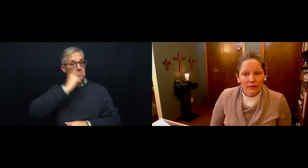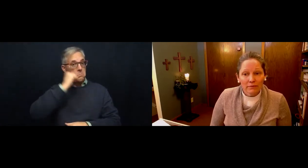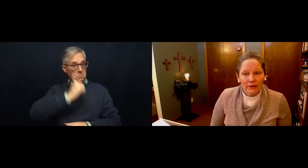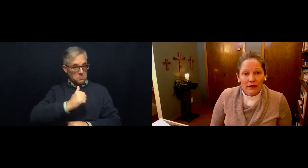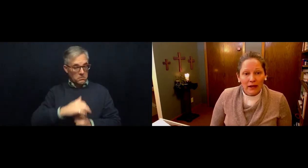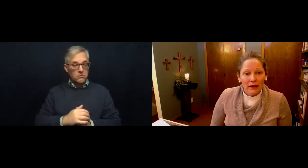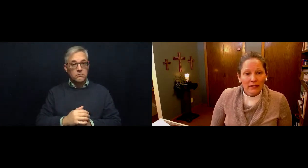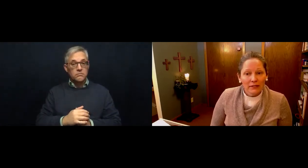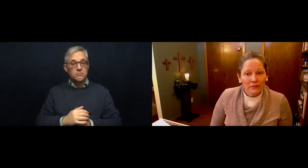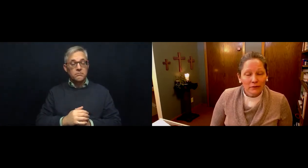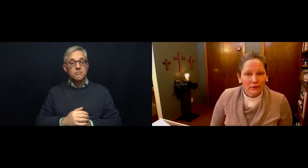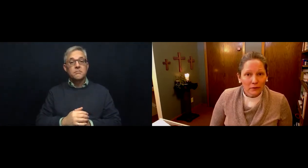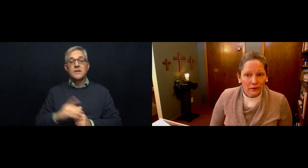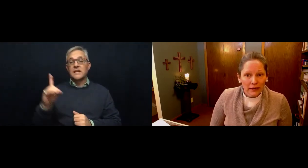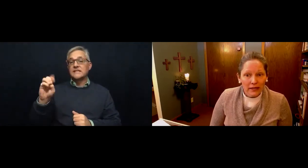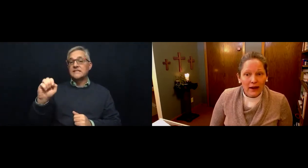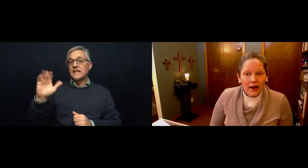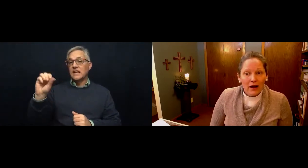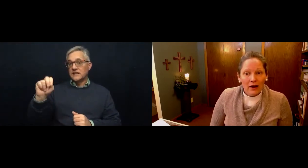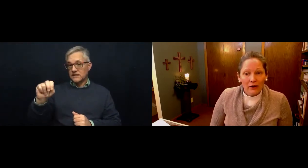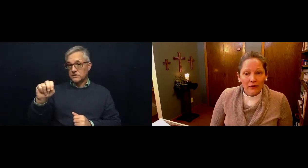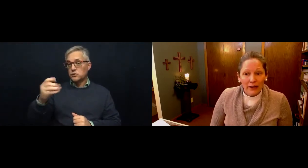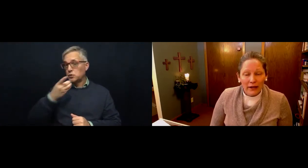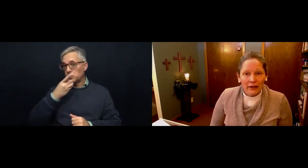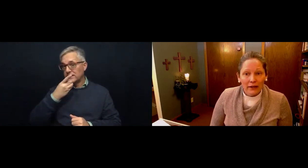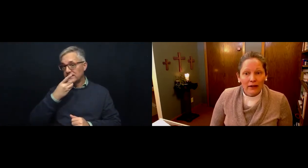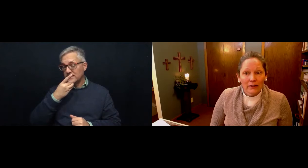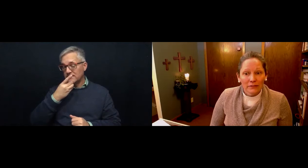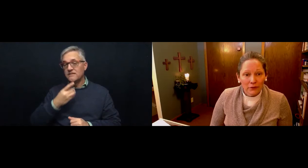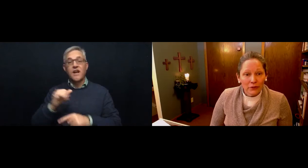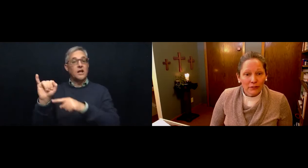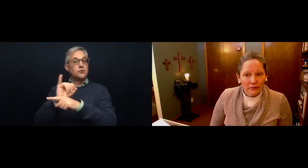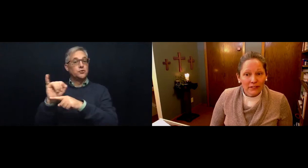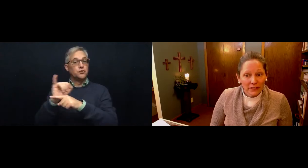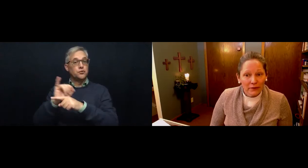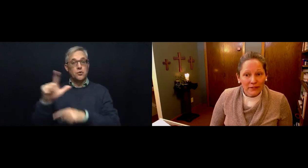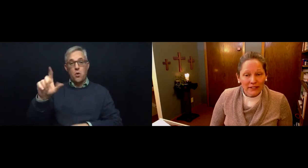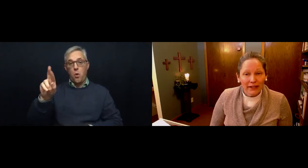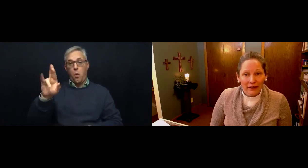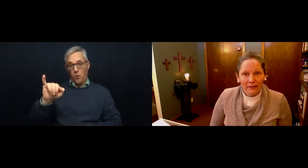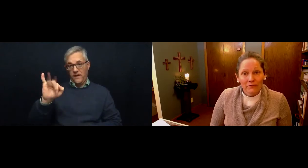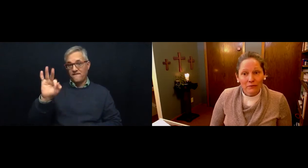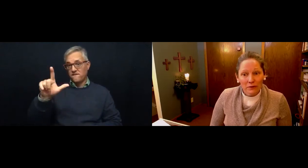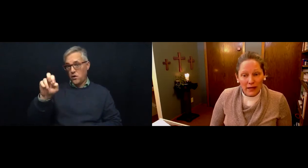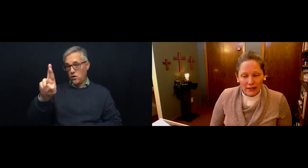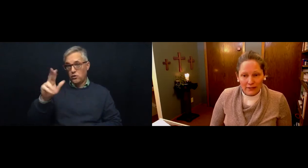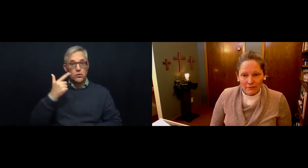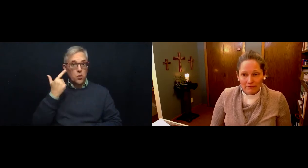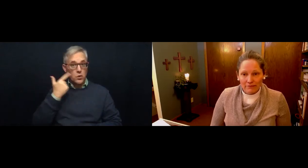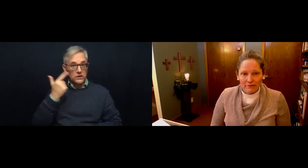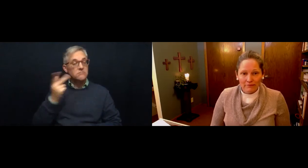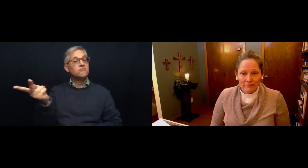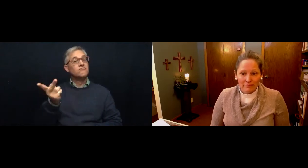Dorothy and intern Lori are creating devotional videos again for Lent.